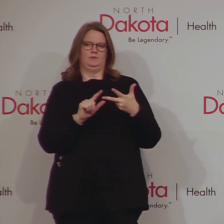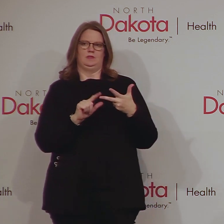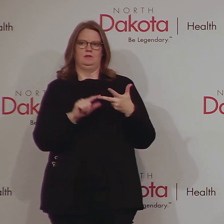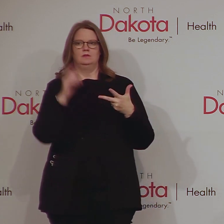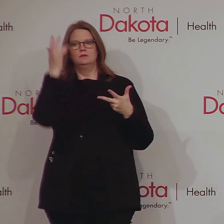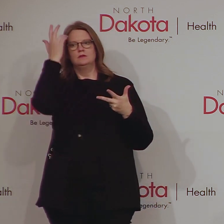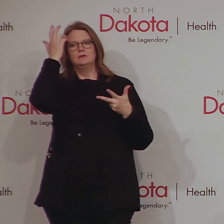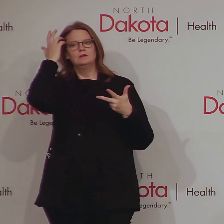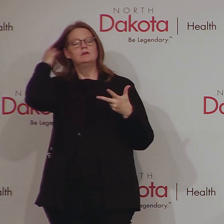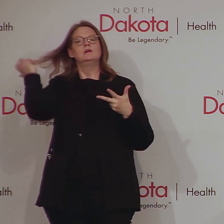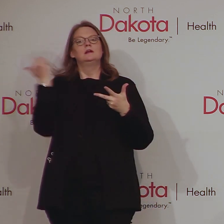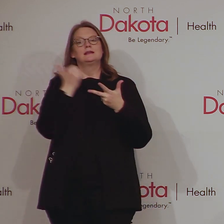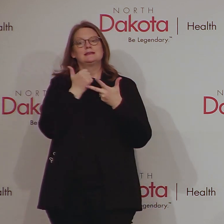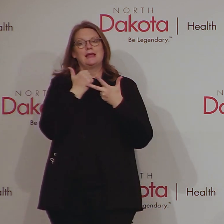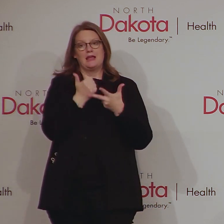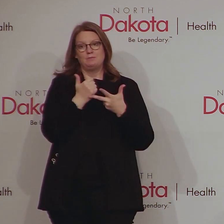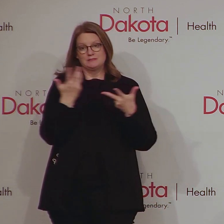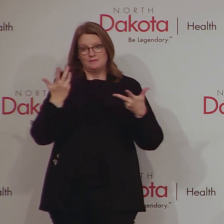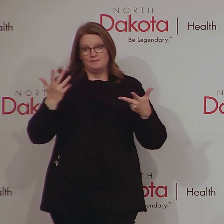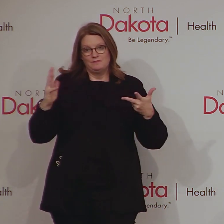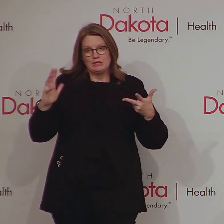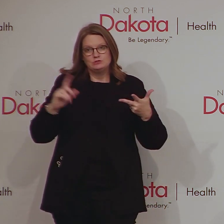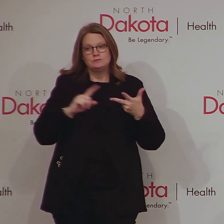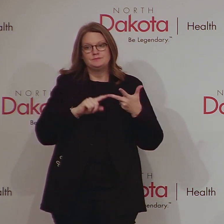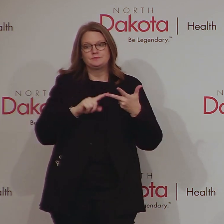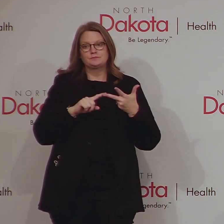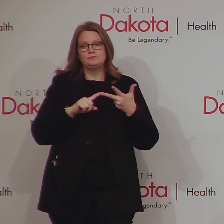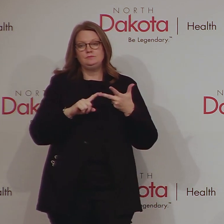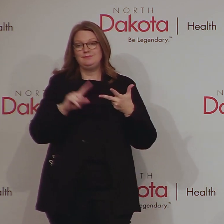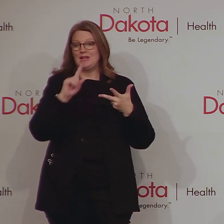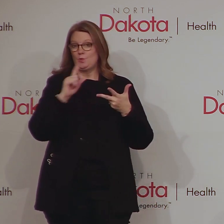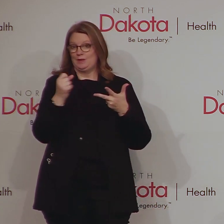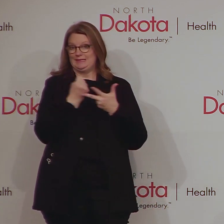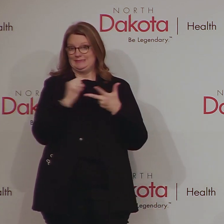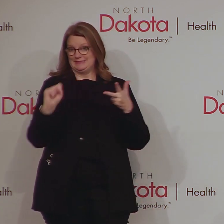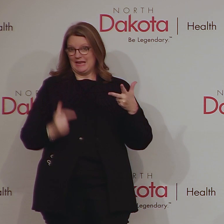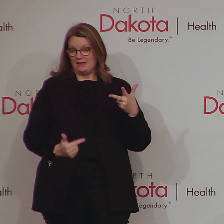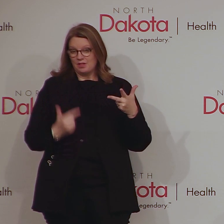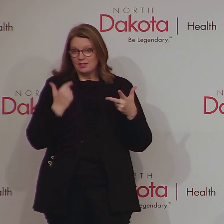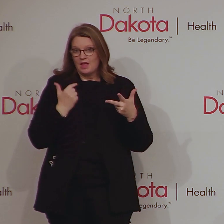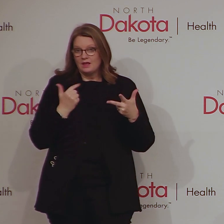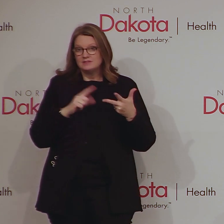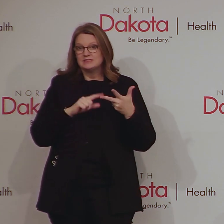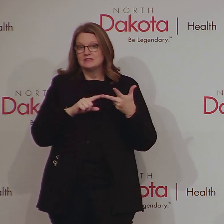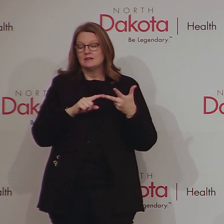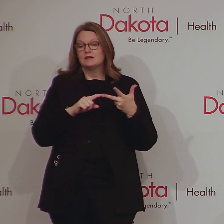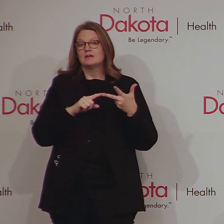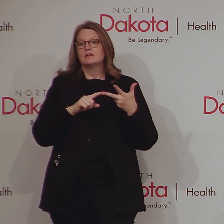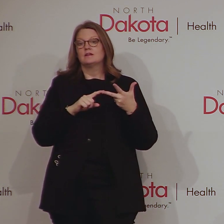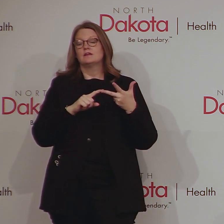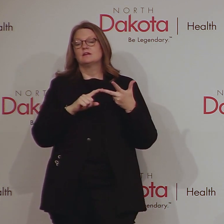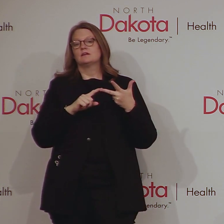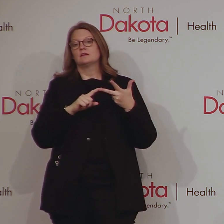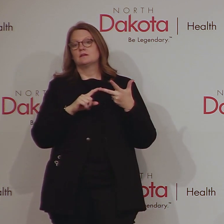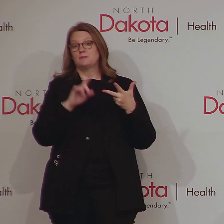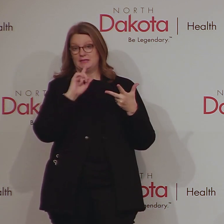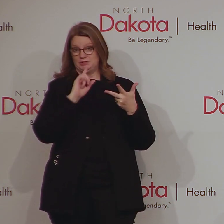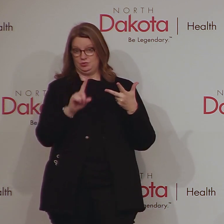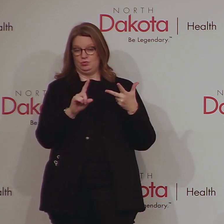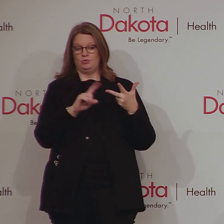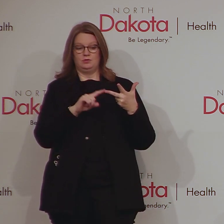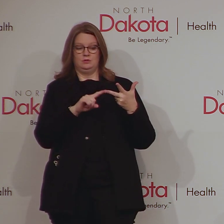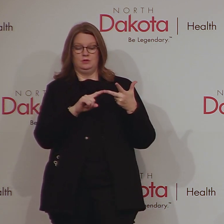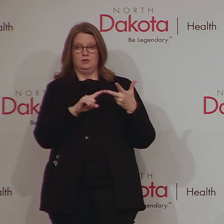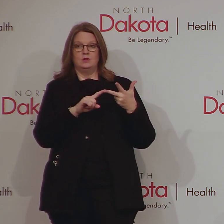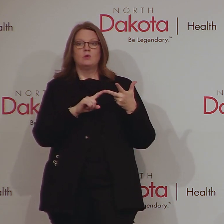of our strategy to help us get to the finish line and really save lives and save hospital capacity is to make sure that we're